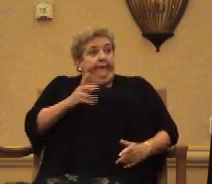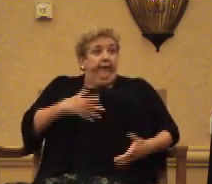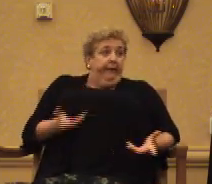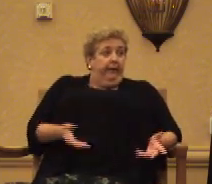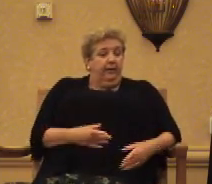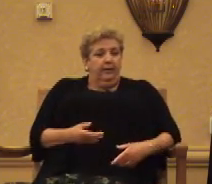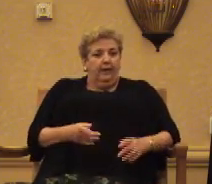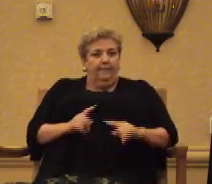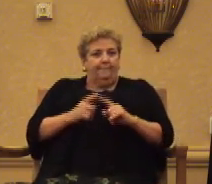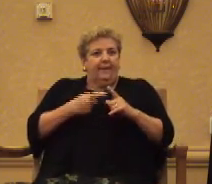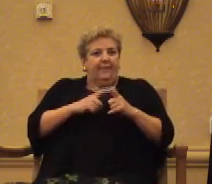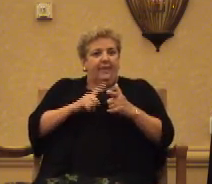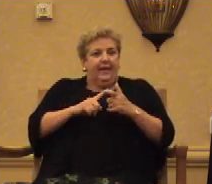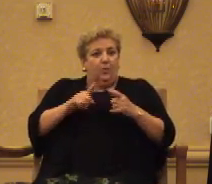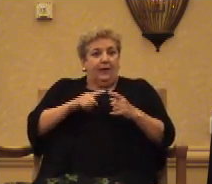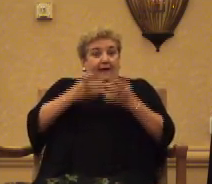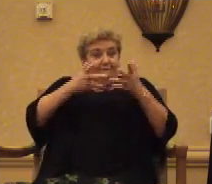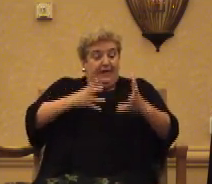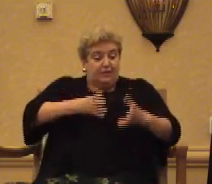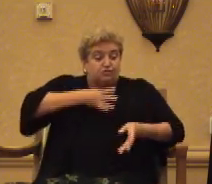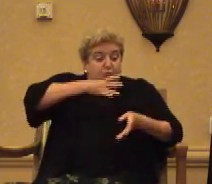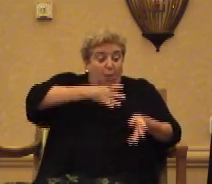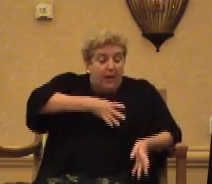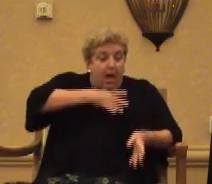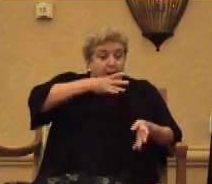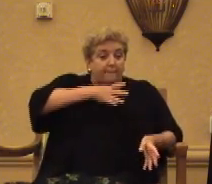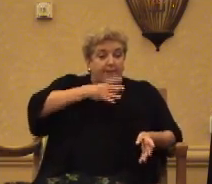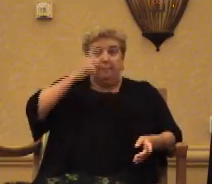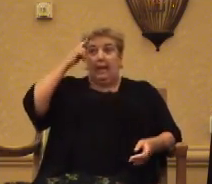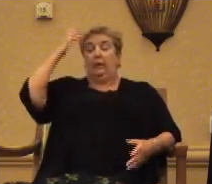up stopped, the spinning of my head just went,